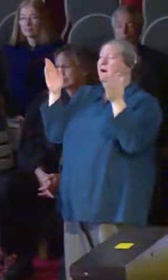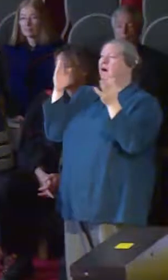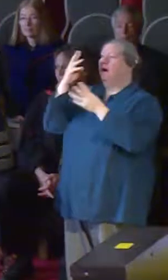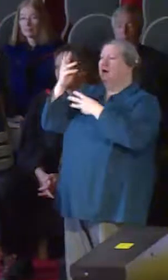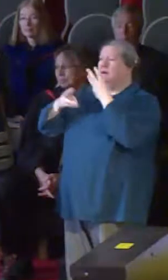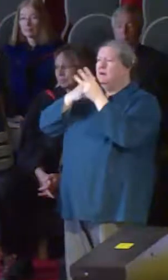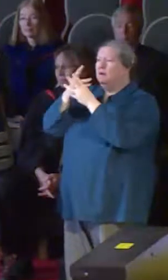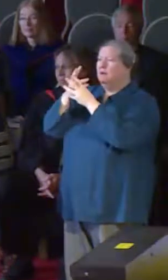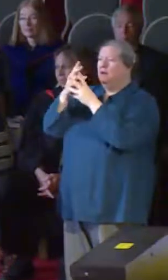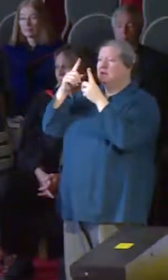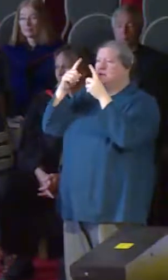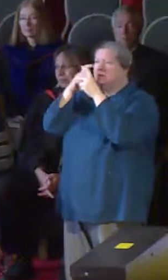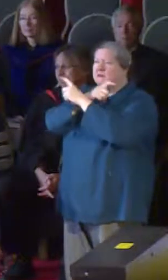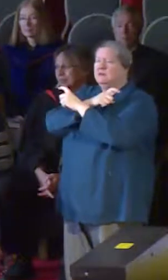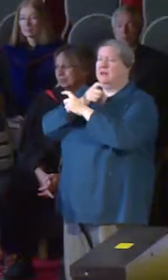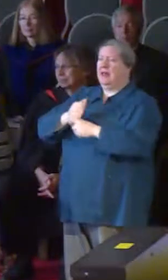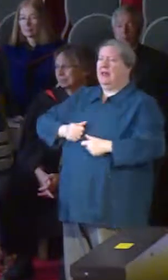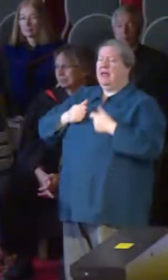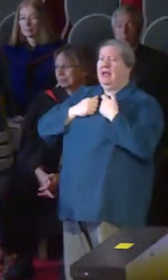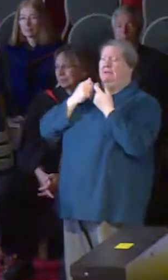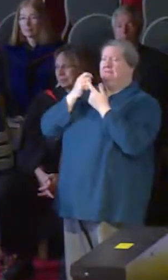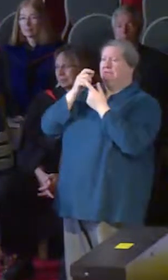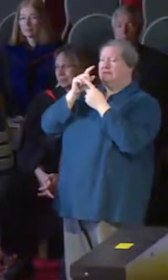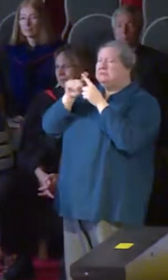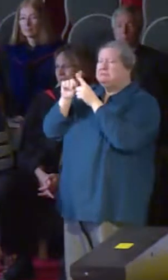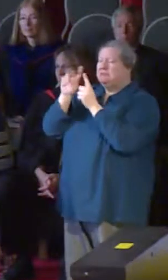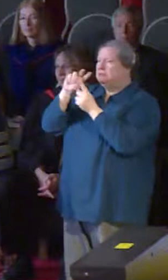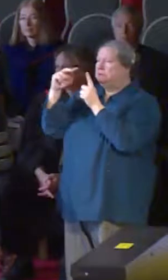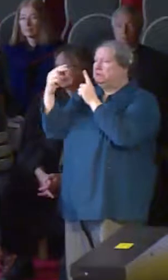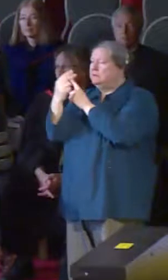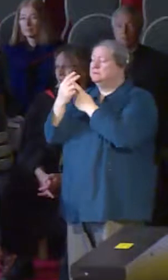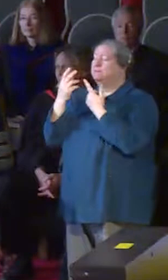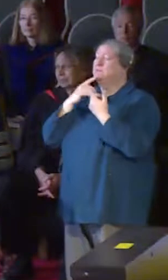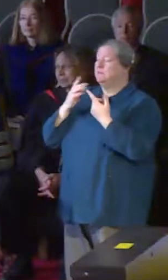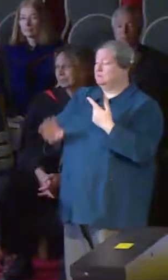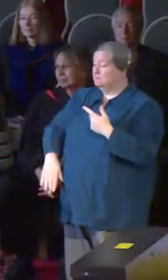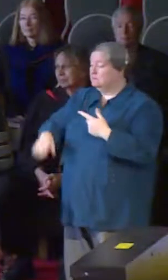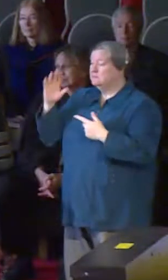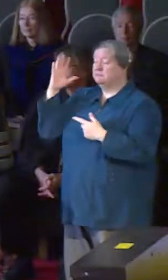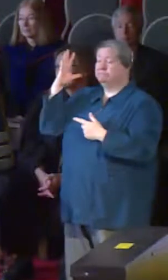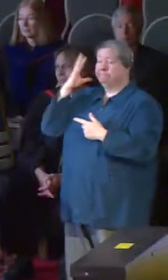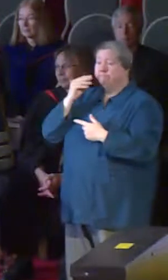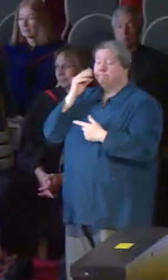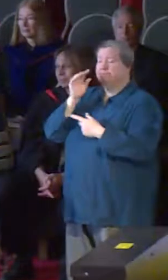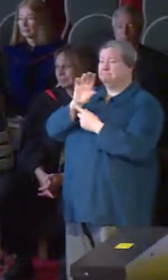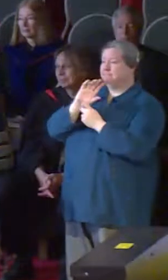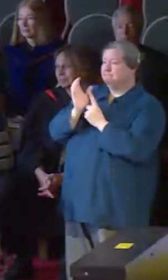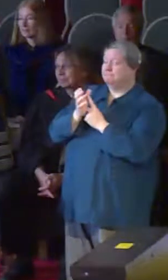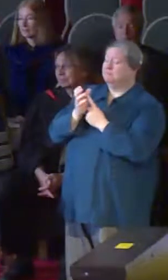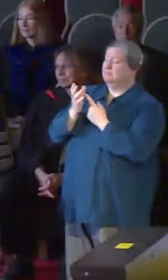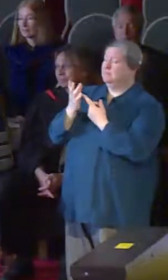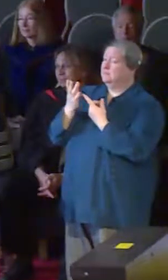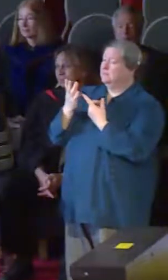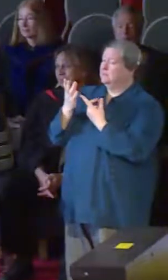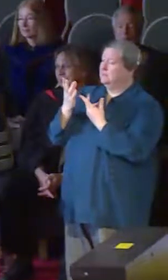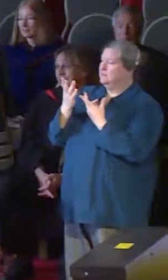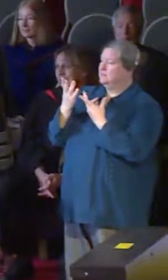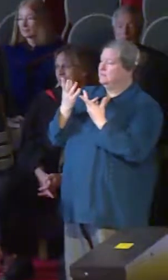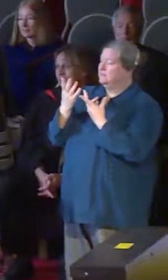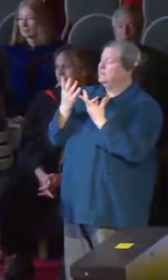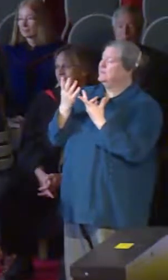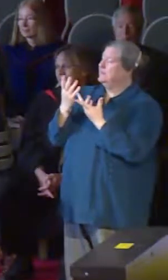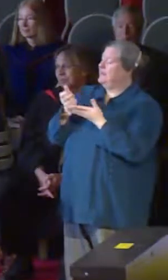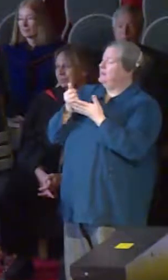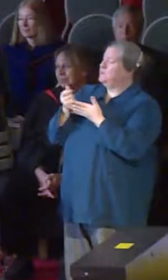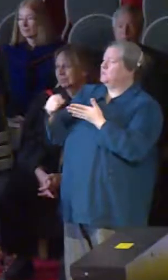of perspectives based on culture, upbringing, and experience. We hope that we've given you a glimpse